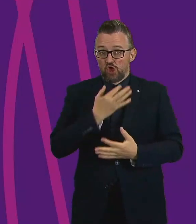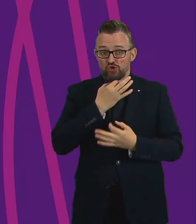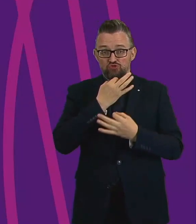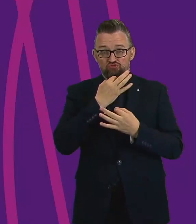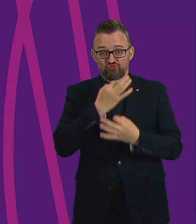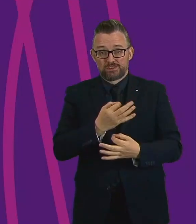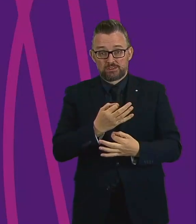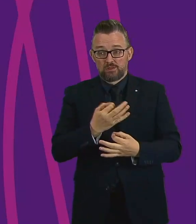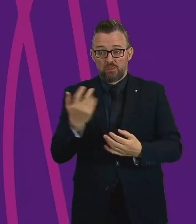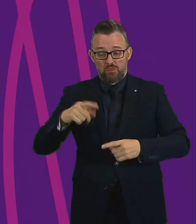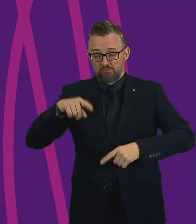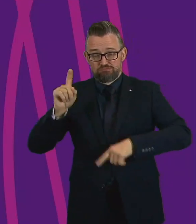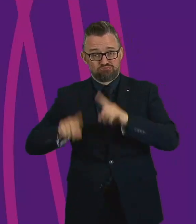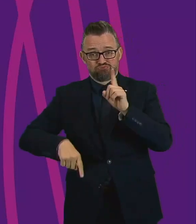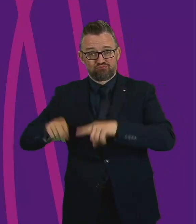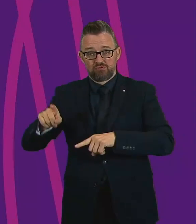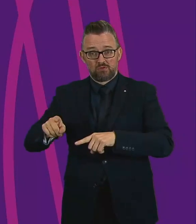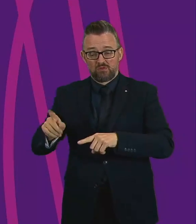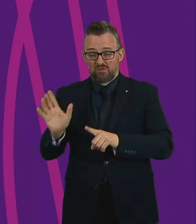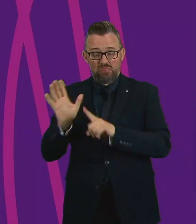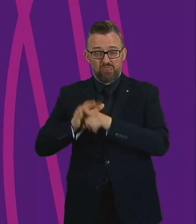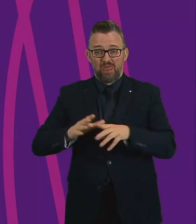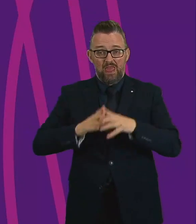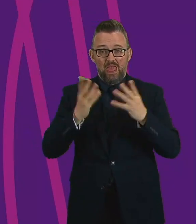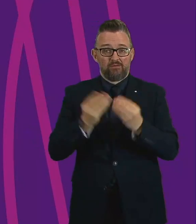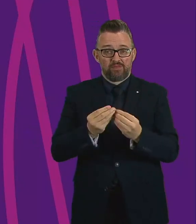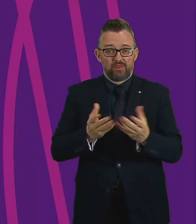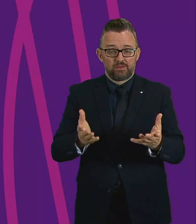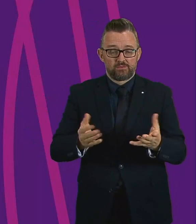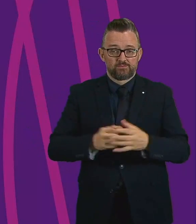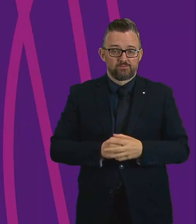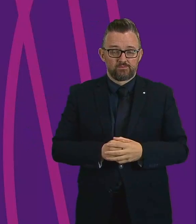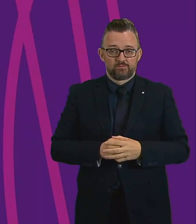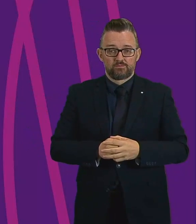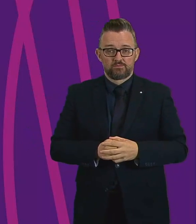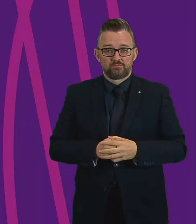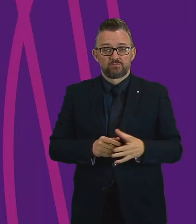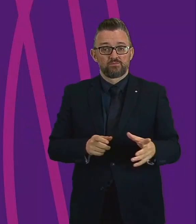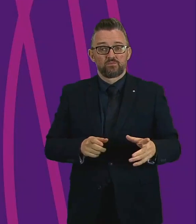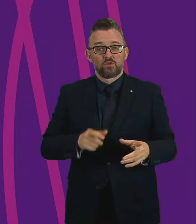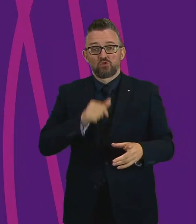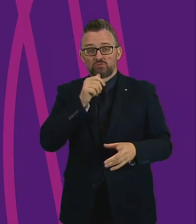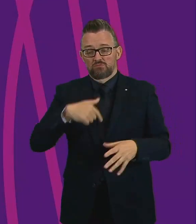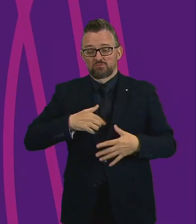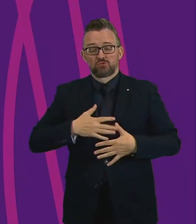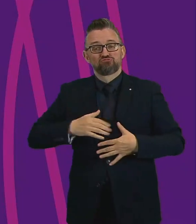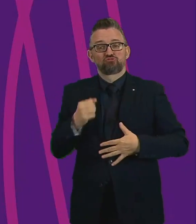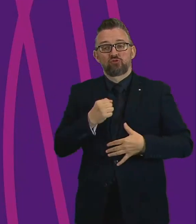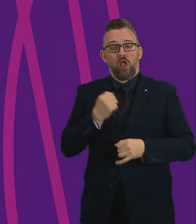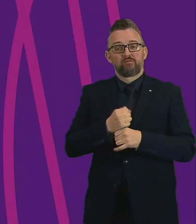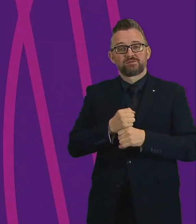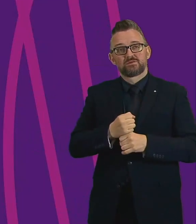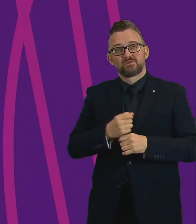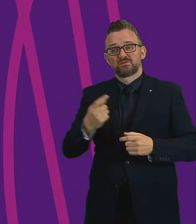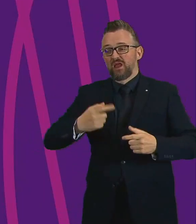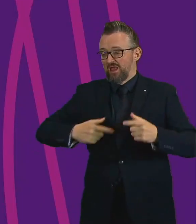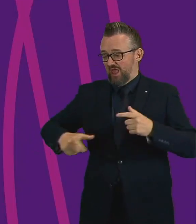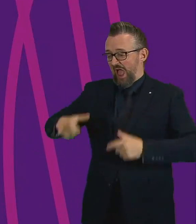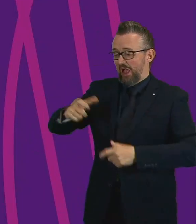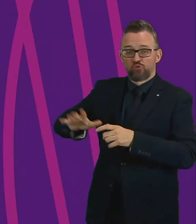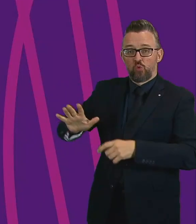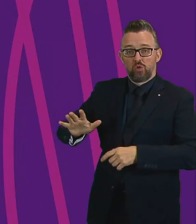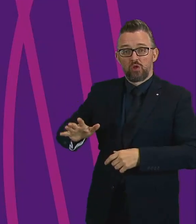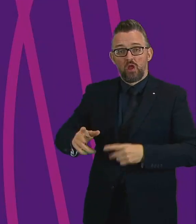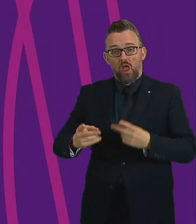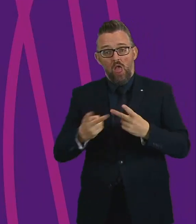the volatility undermines our best efforts. It's not just the Scottish Government making these arguments. People